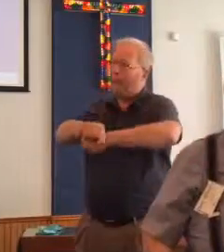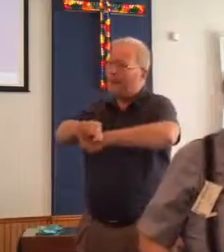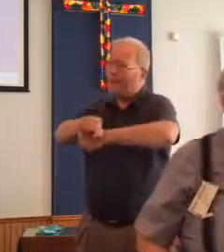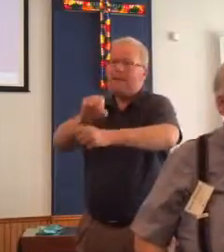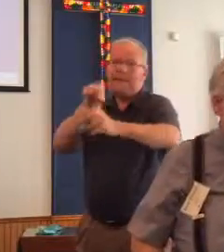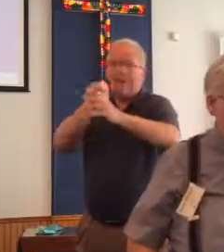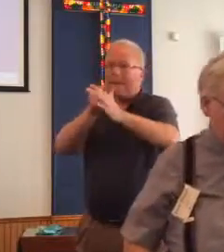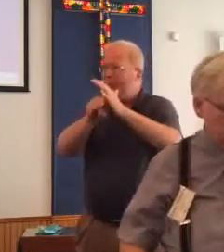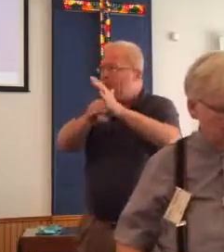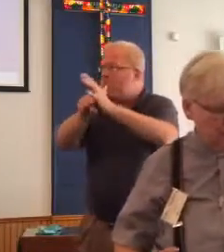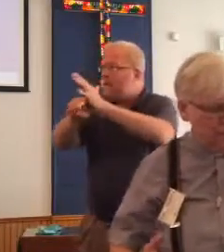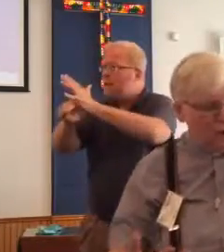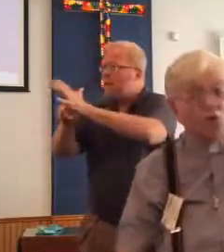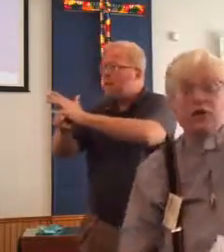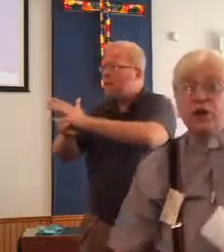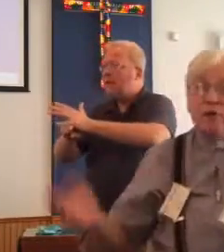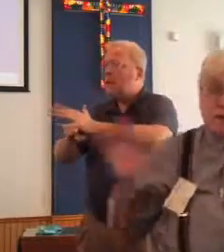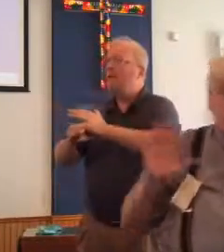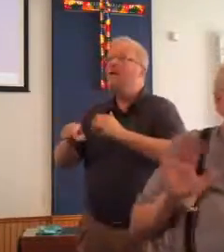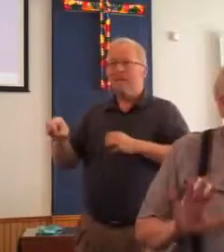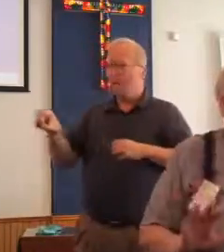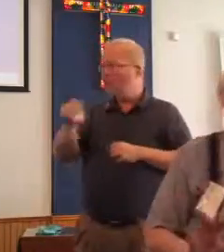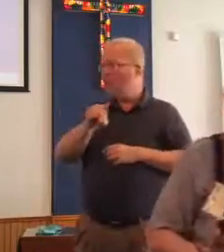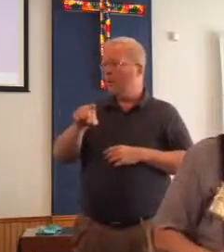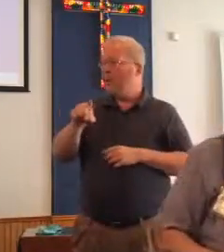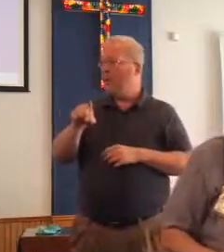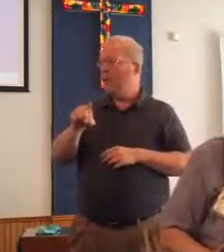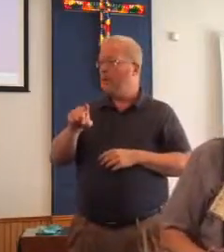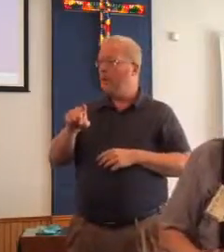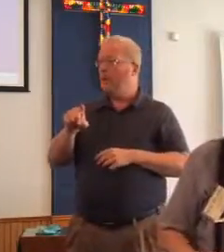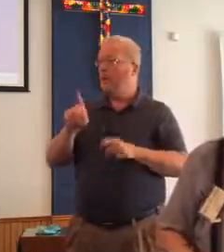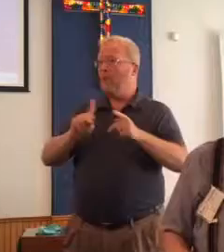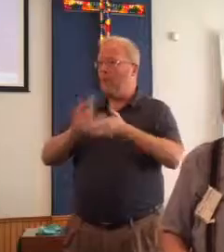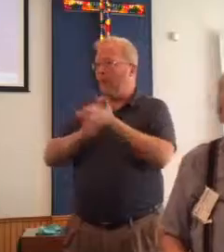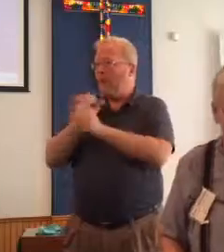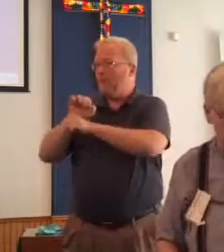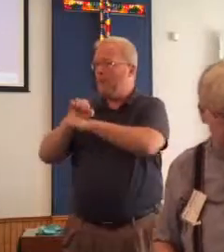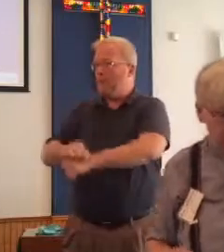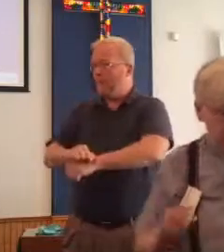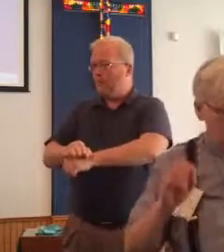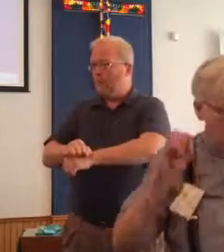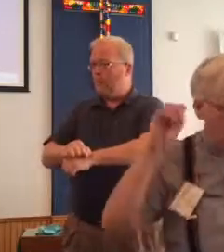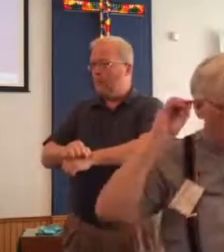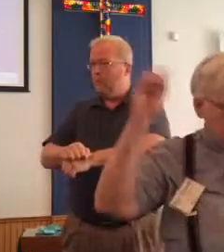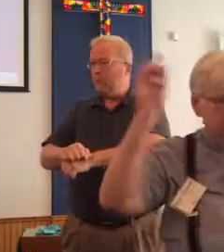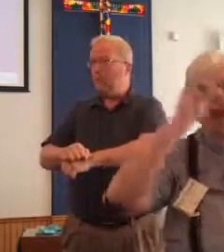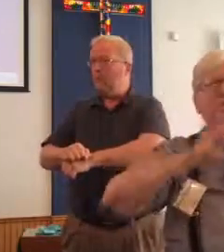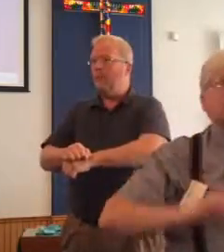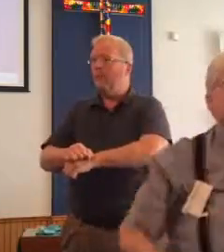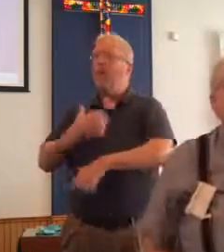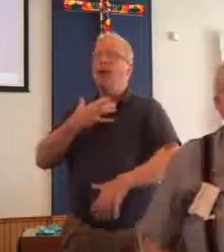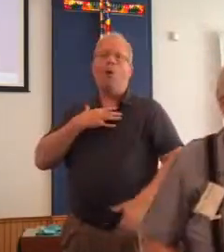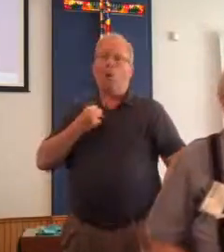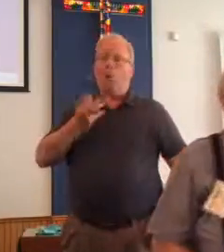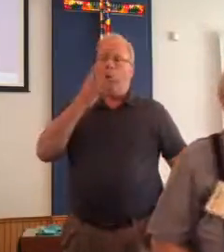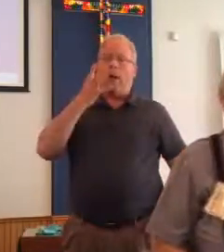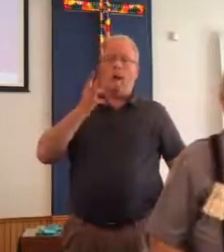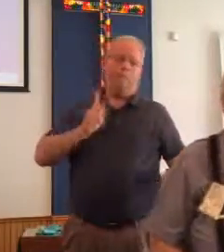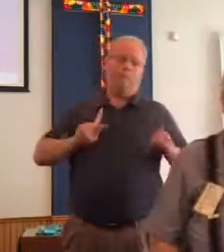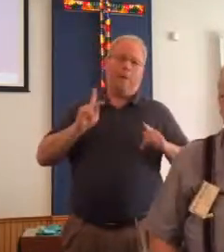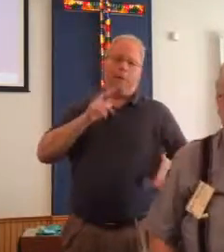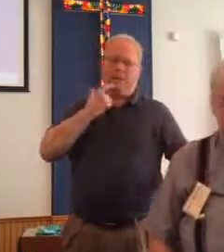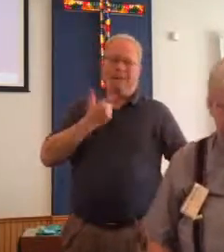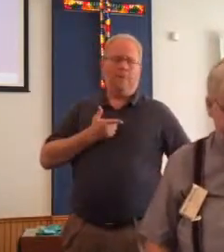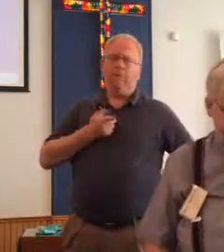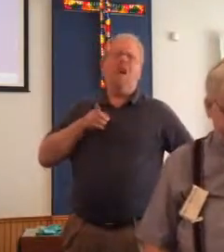or enslaved. Of course, from the point of view of the settlers, they were savages who attacked for